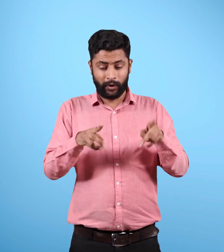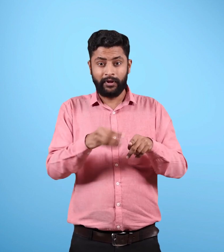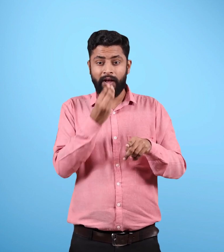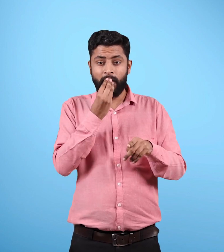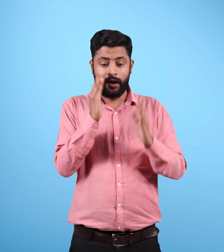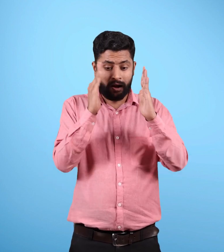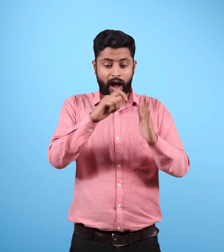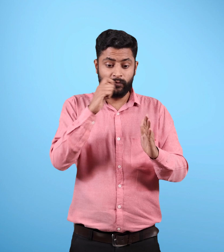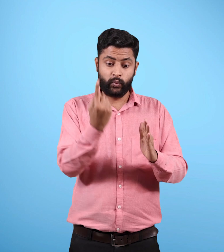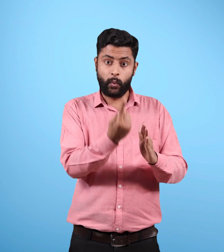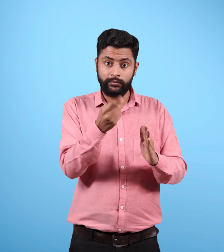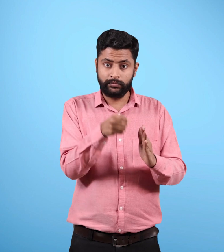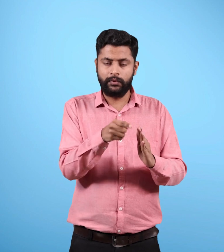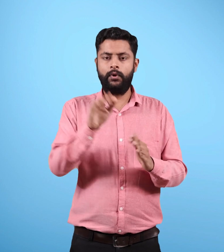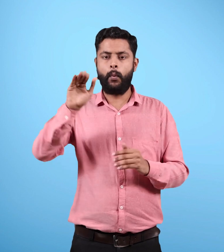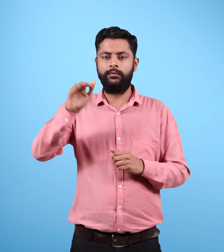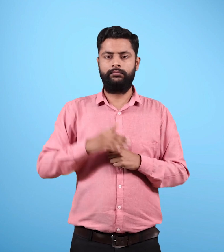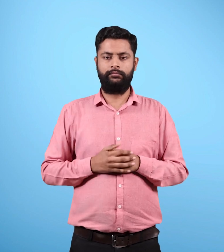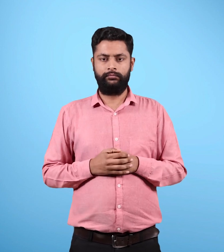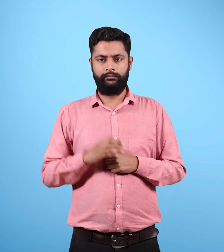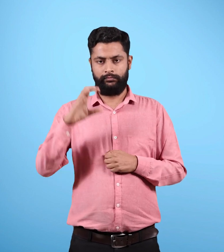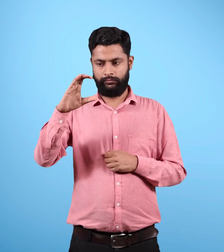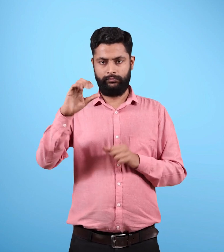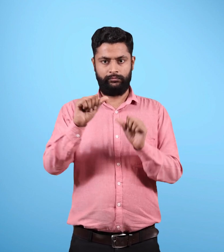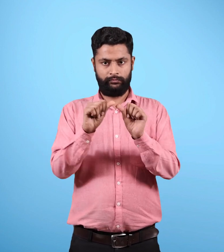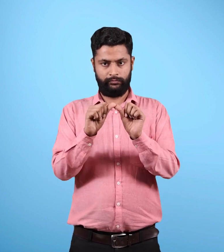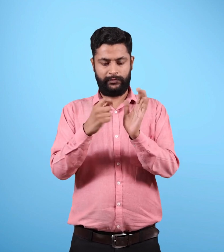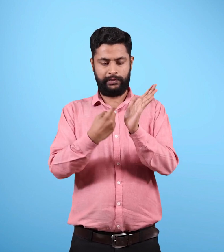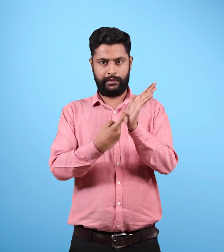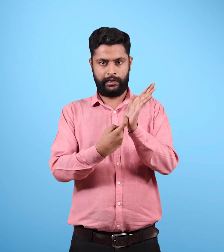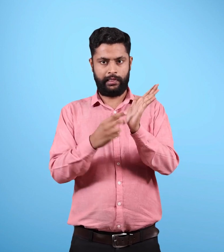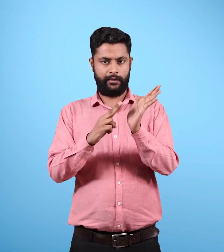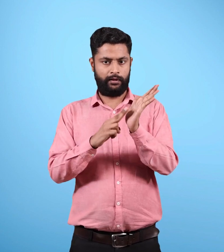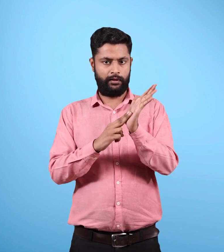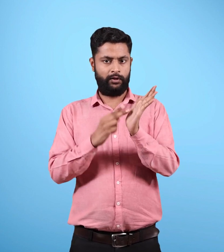Animals which eat only animals are called carnivores.